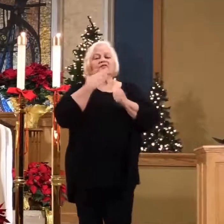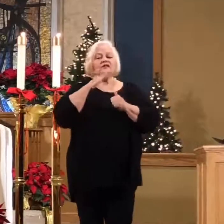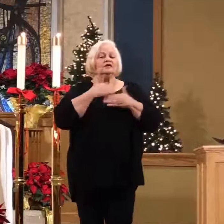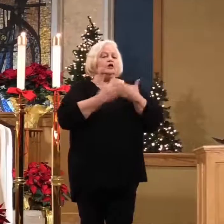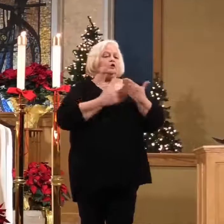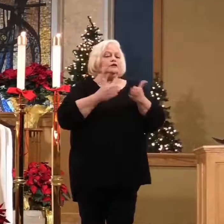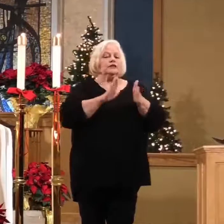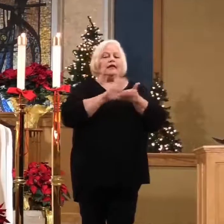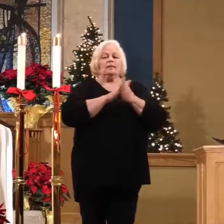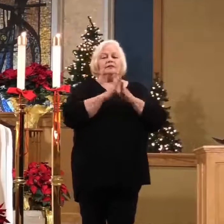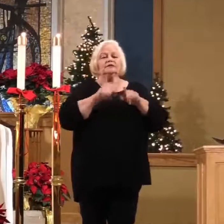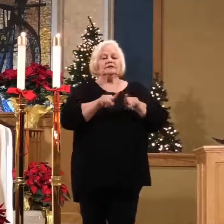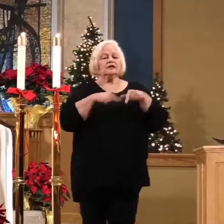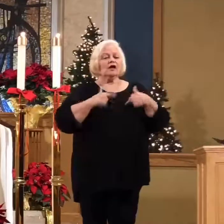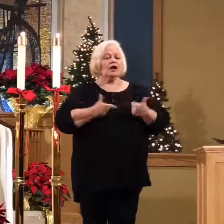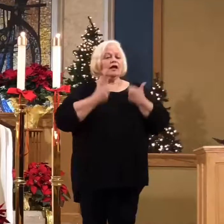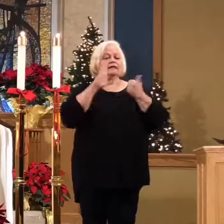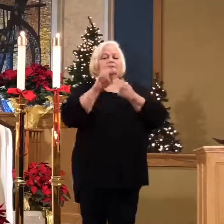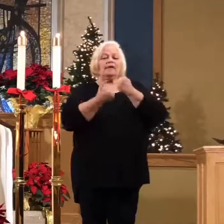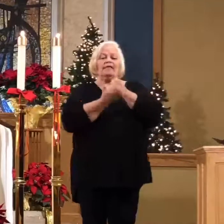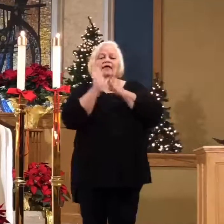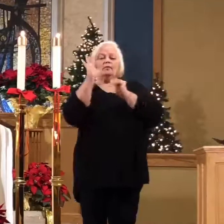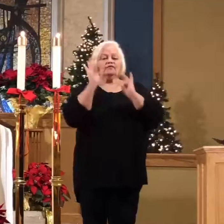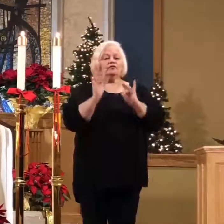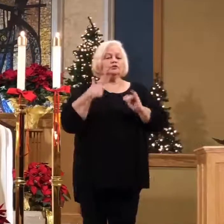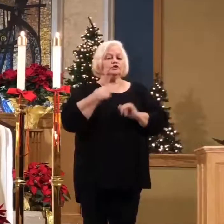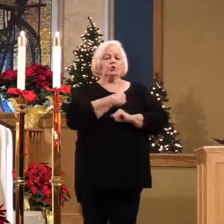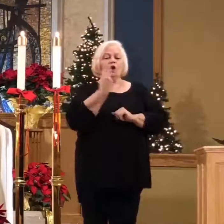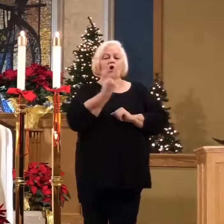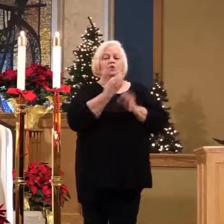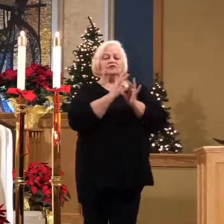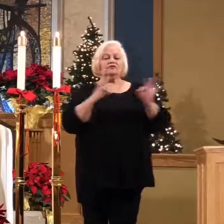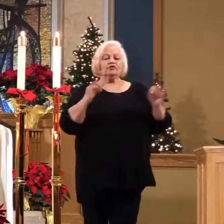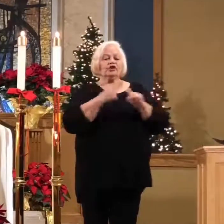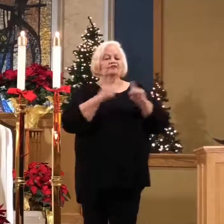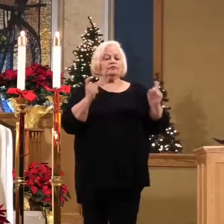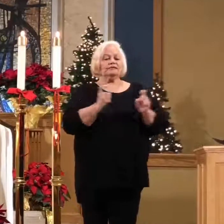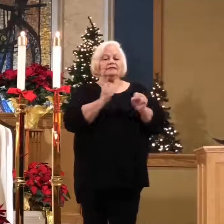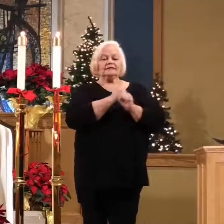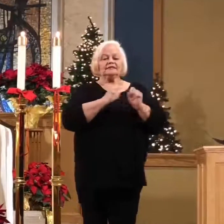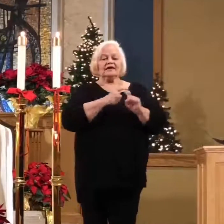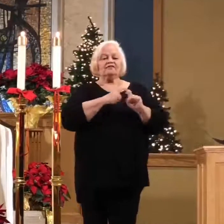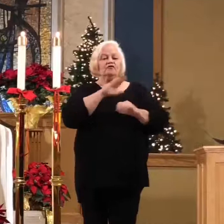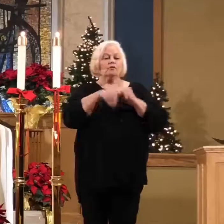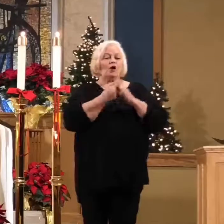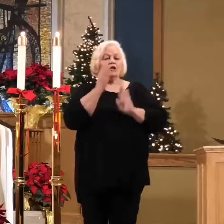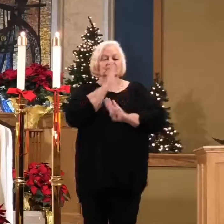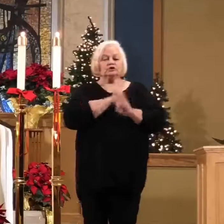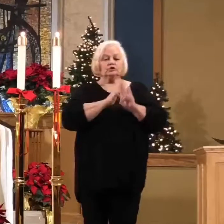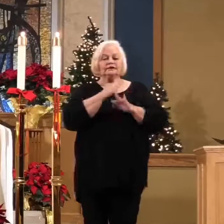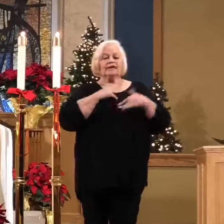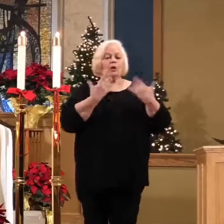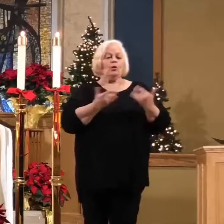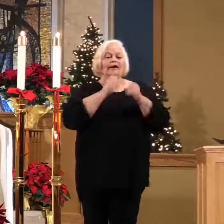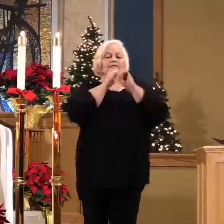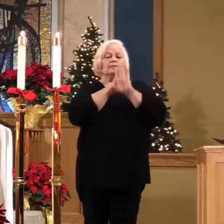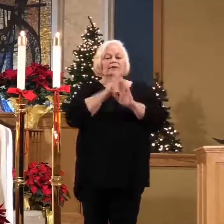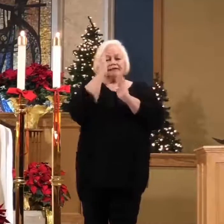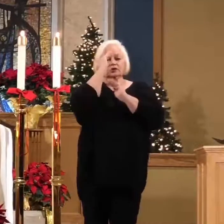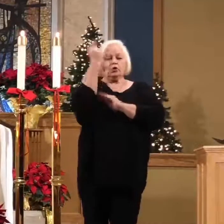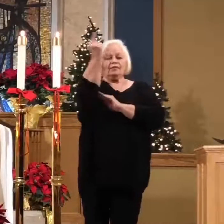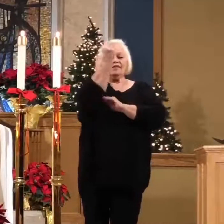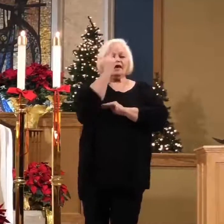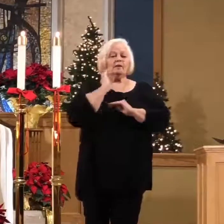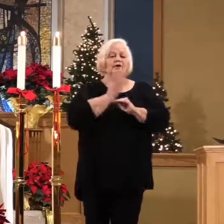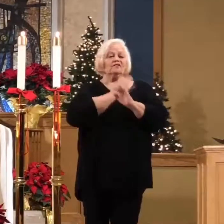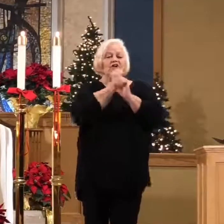grant peace in our days, that by the help of your mercy we may be always free from sin and safe from all distress, as we await the blessed hope